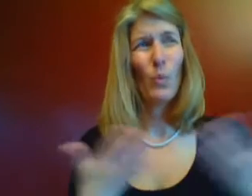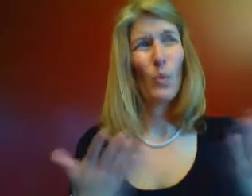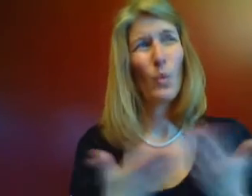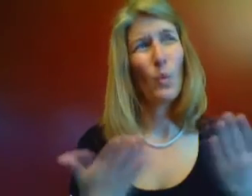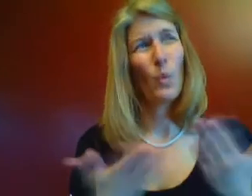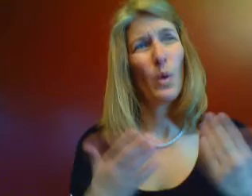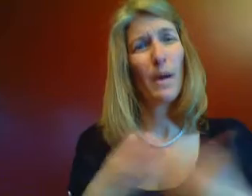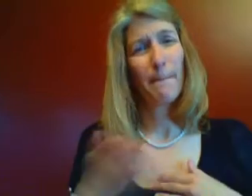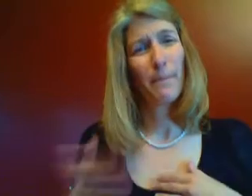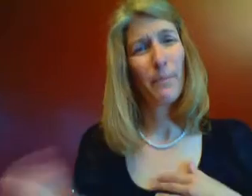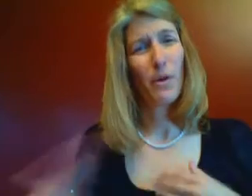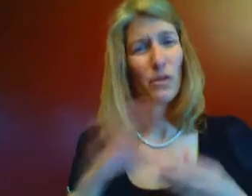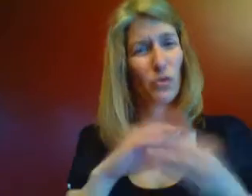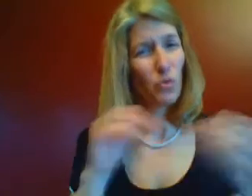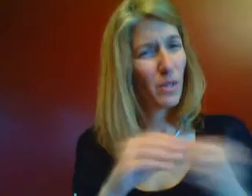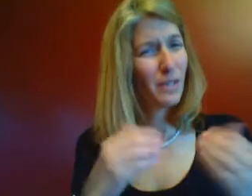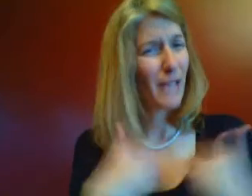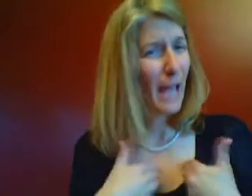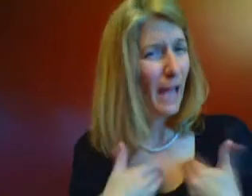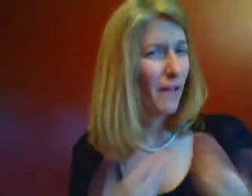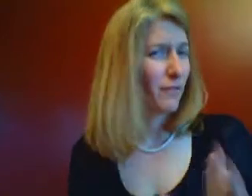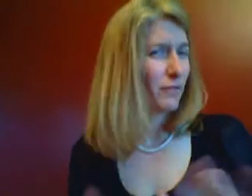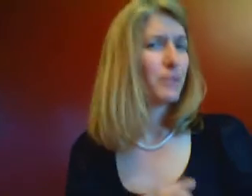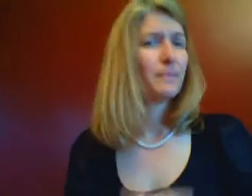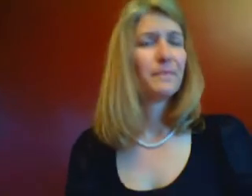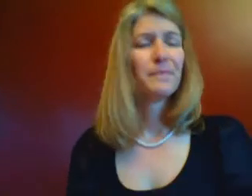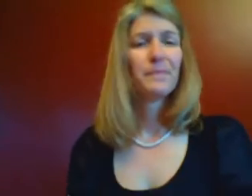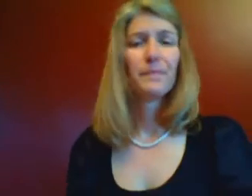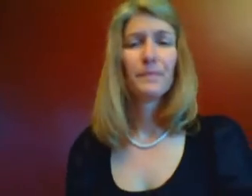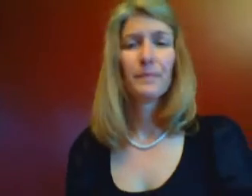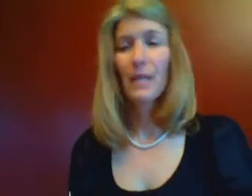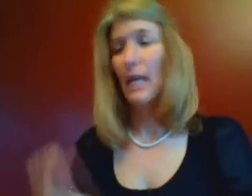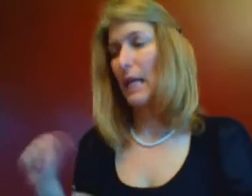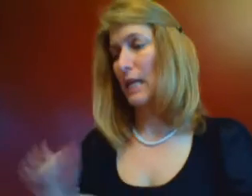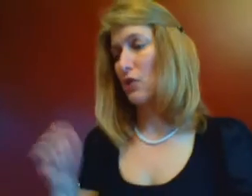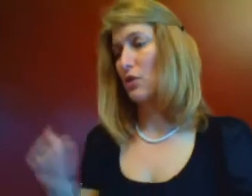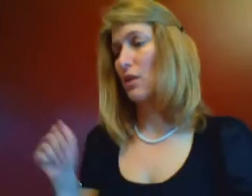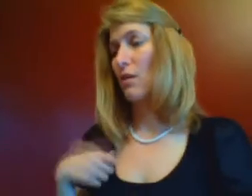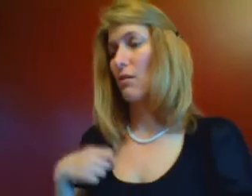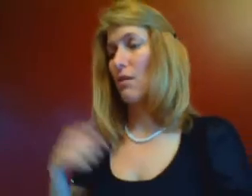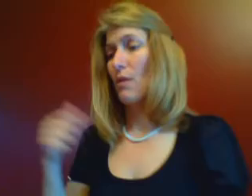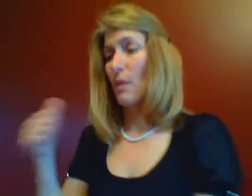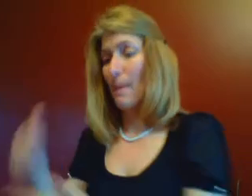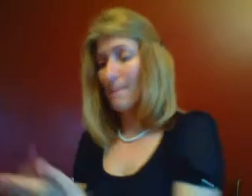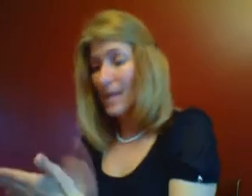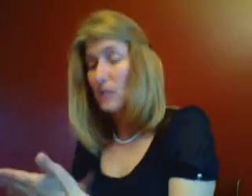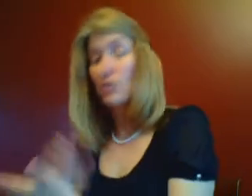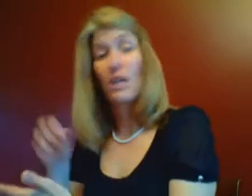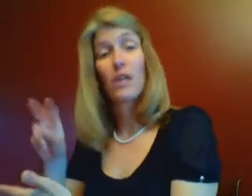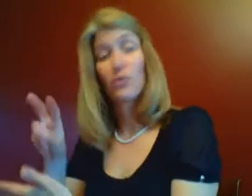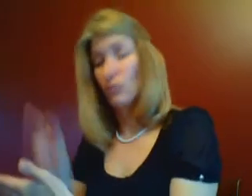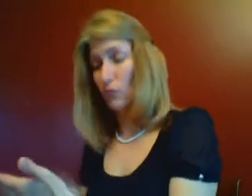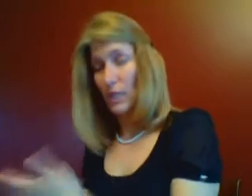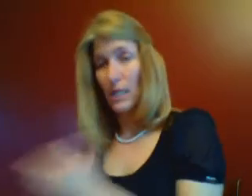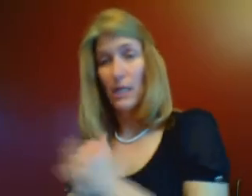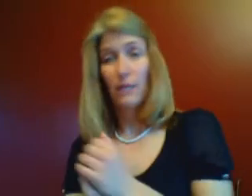before. Angela, what are parts of the story? They are the pages you read. Okay, they are the pages that you read.